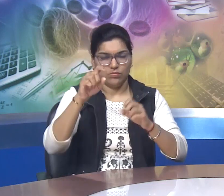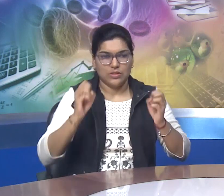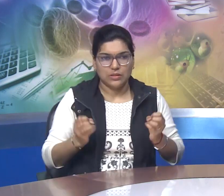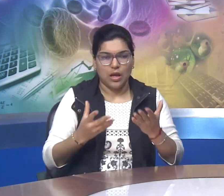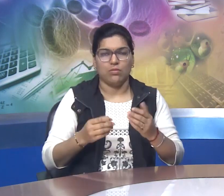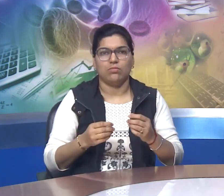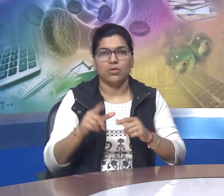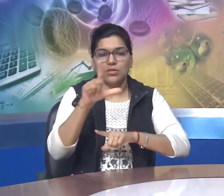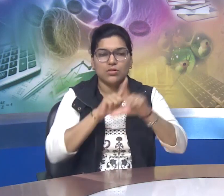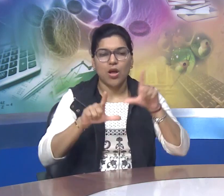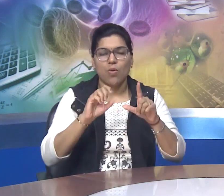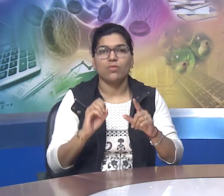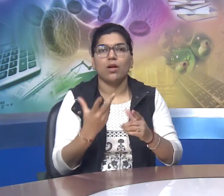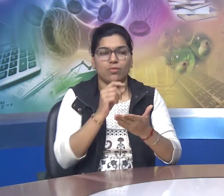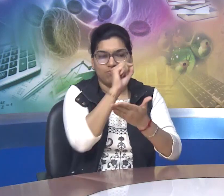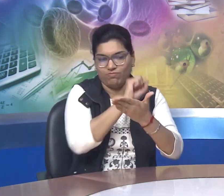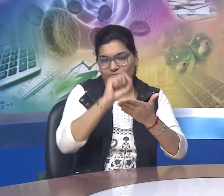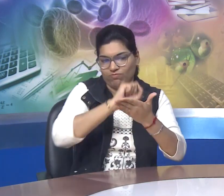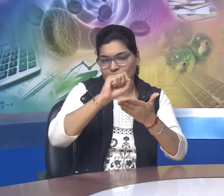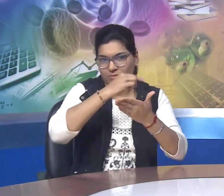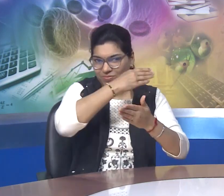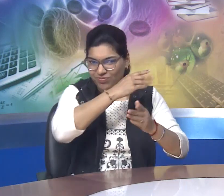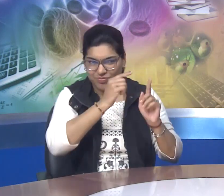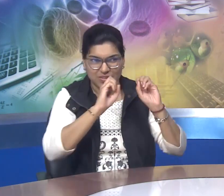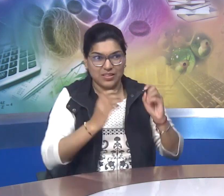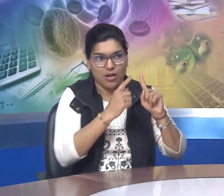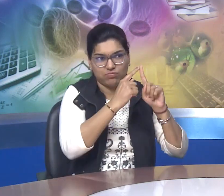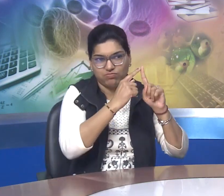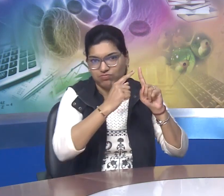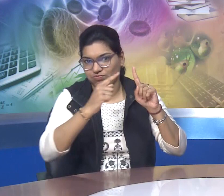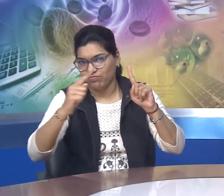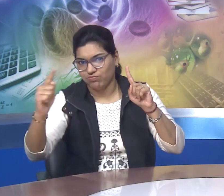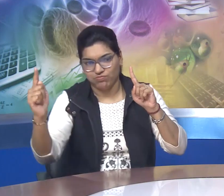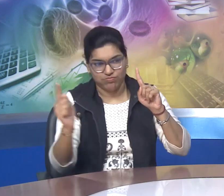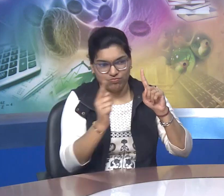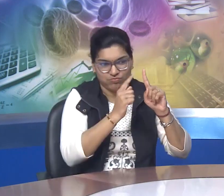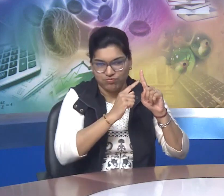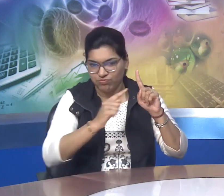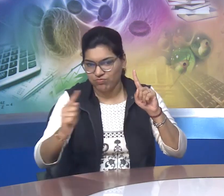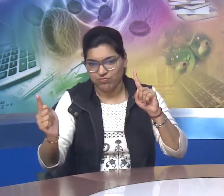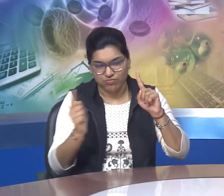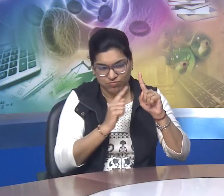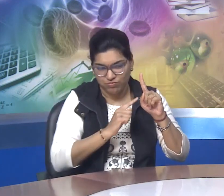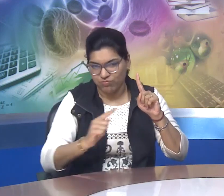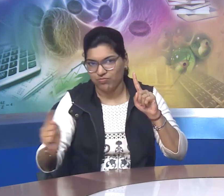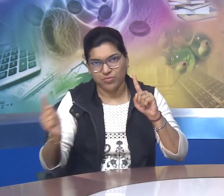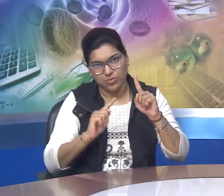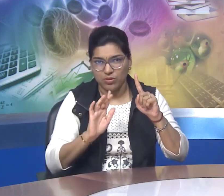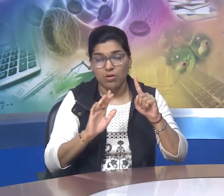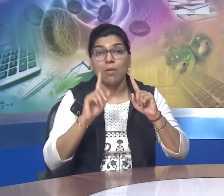passive voice? You all know. We write voices in